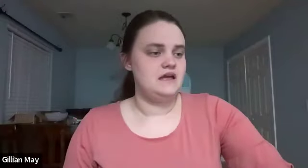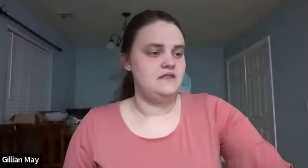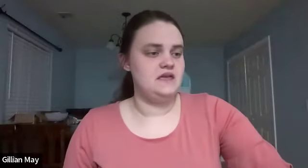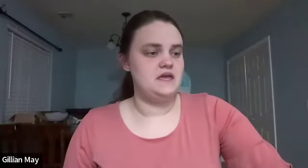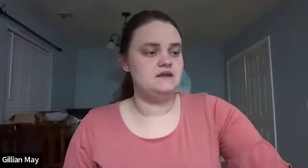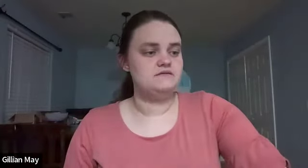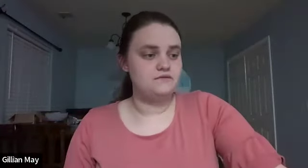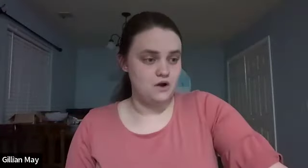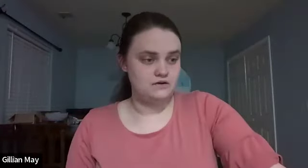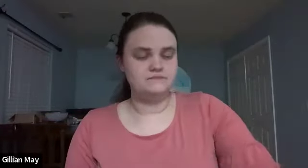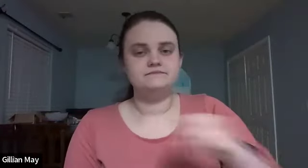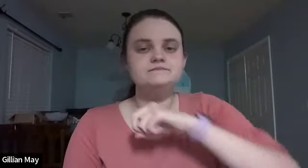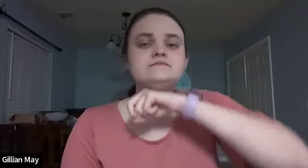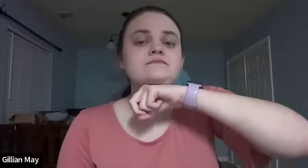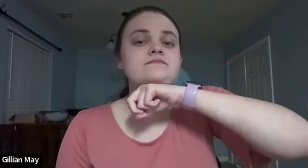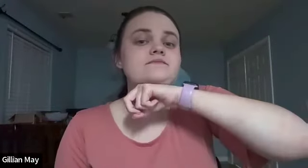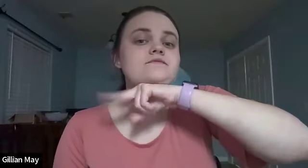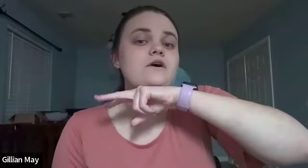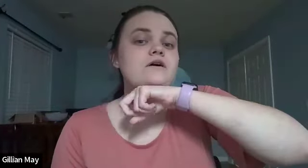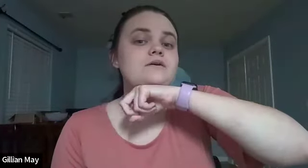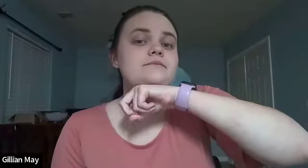and then frog, frog.